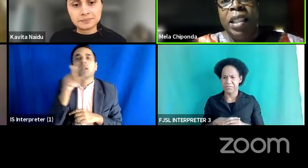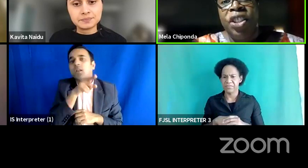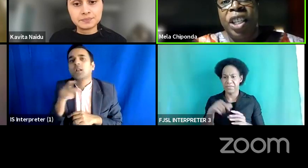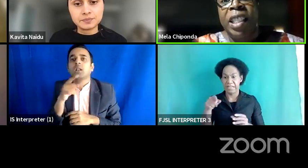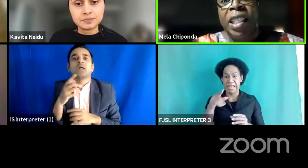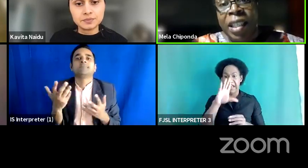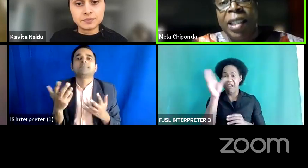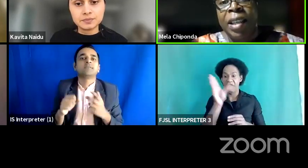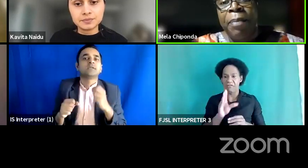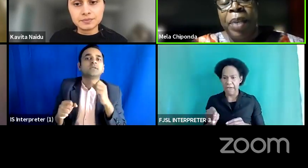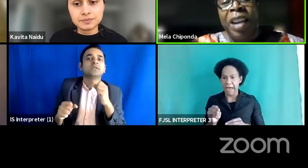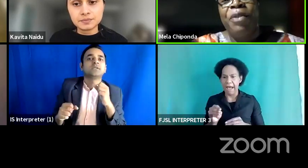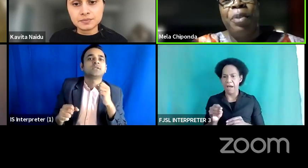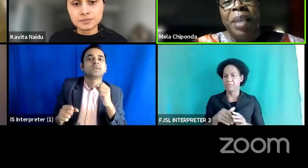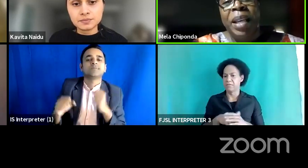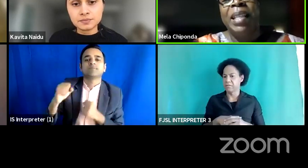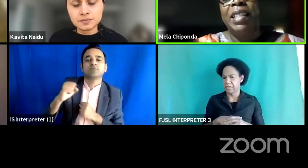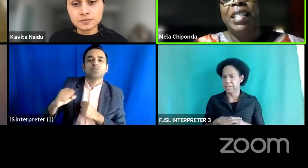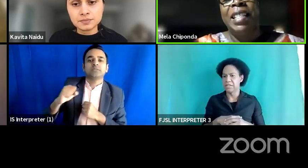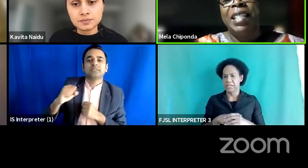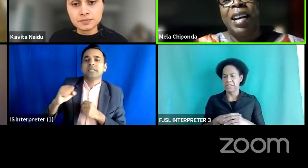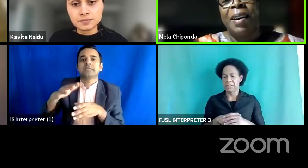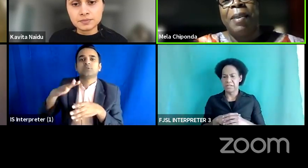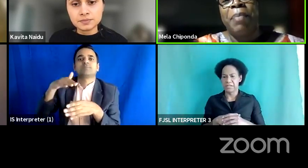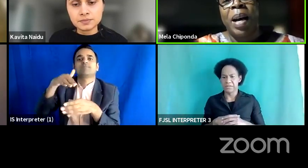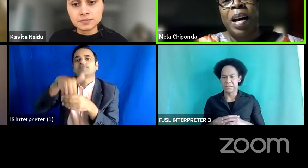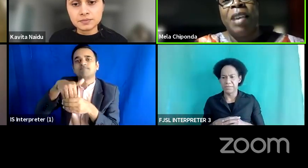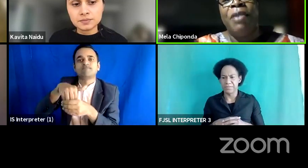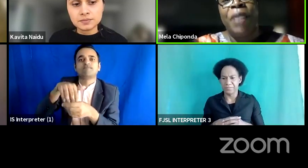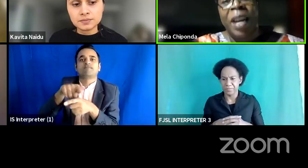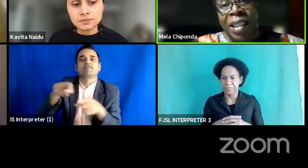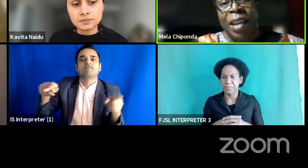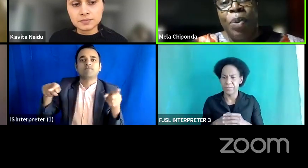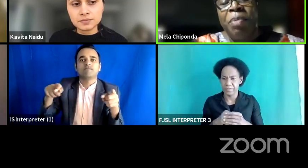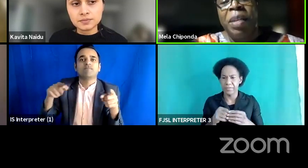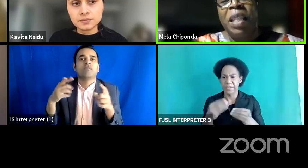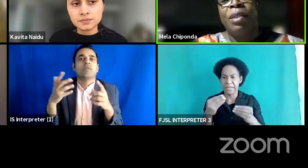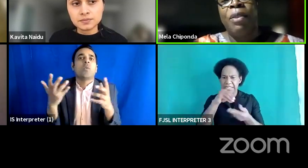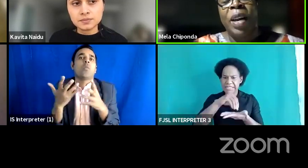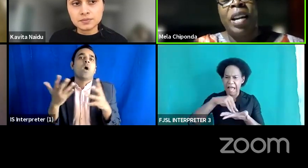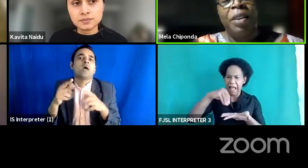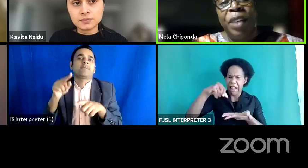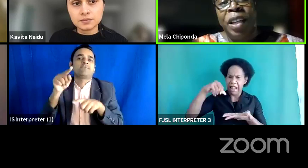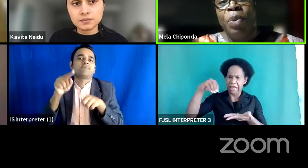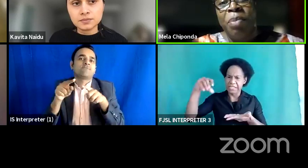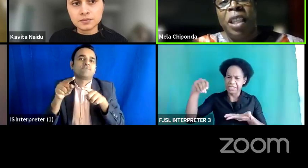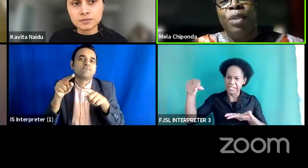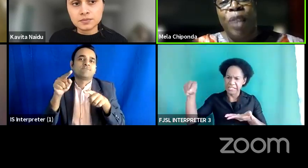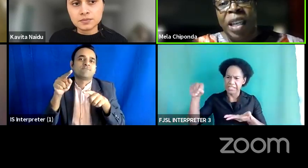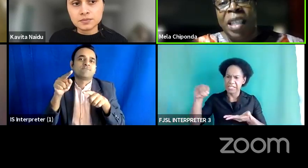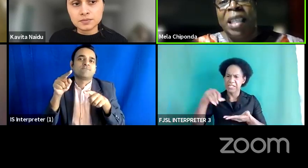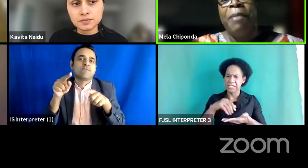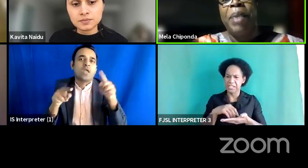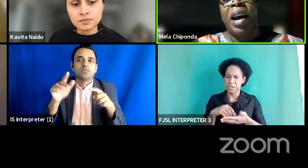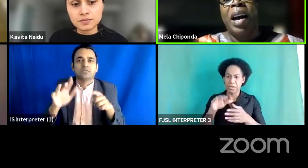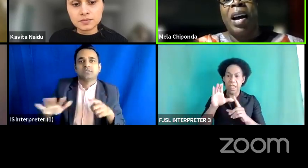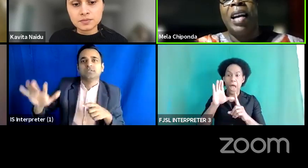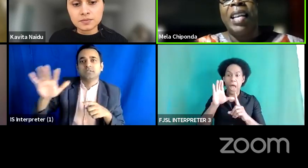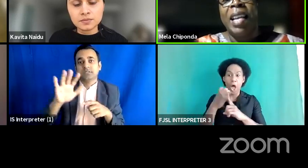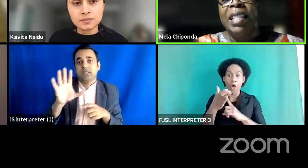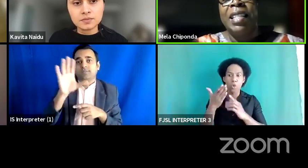protect their indigenous seeds. And for me, this is a fight, an African women's